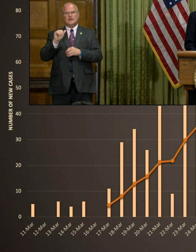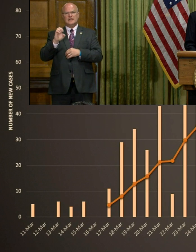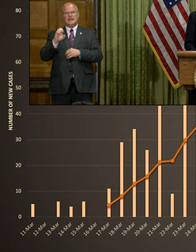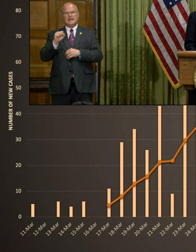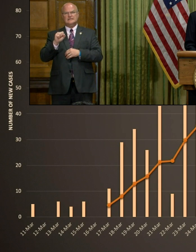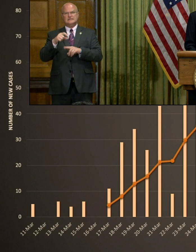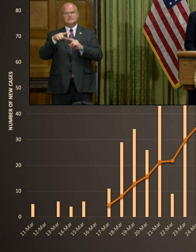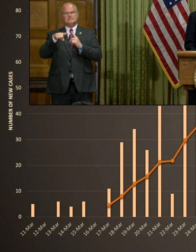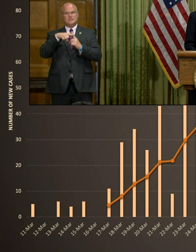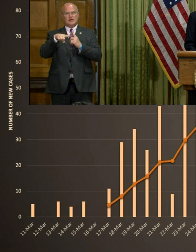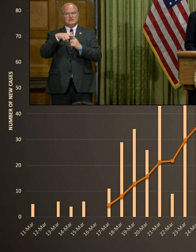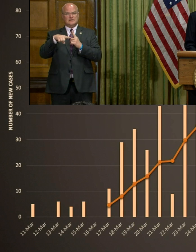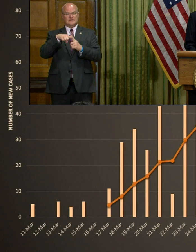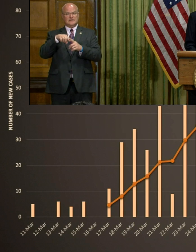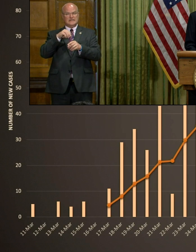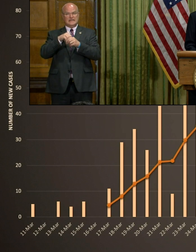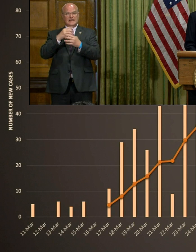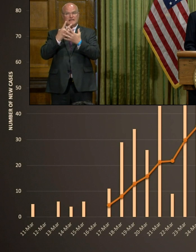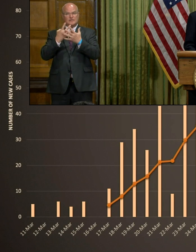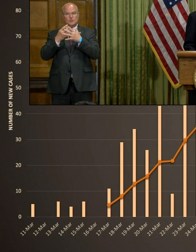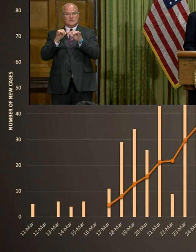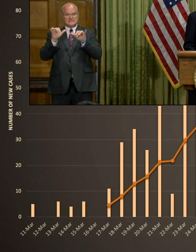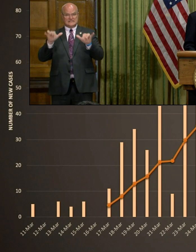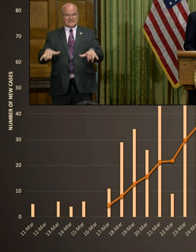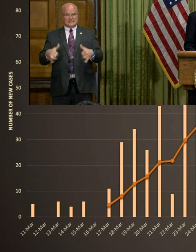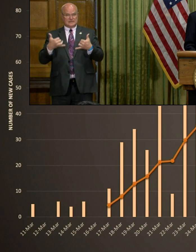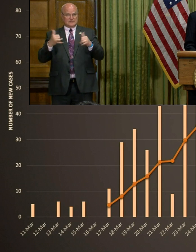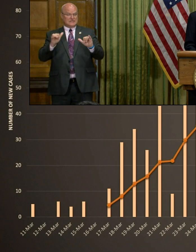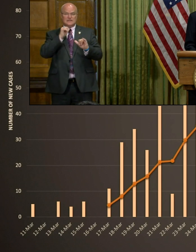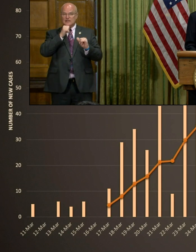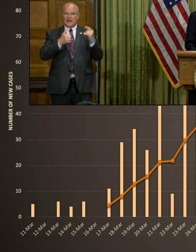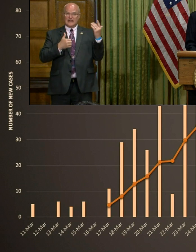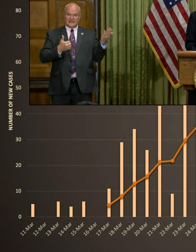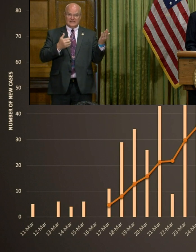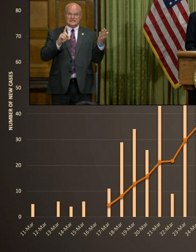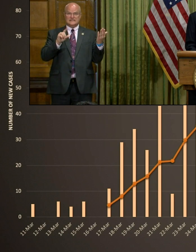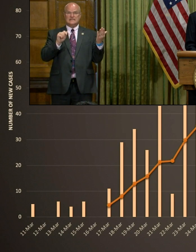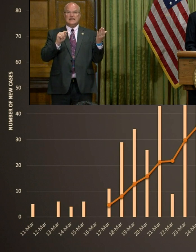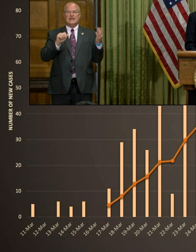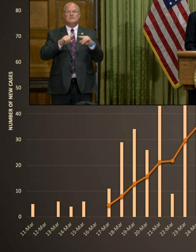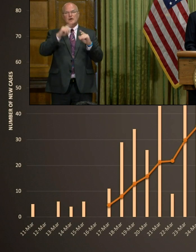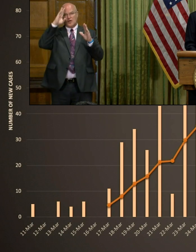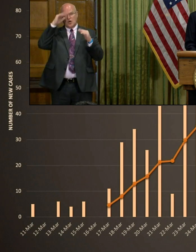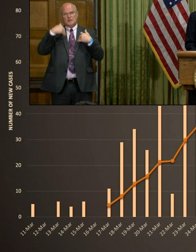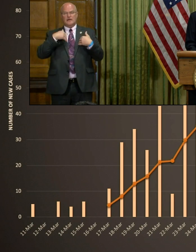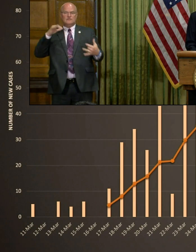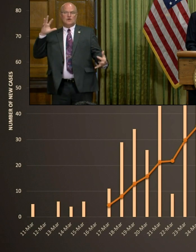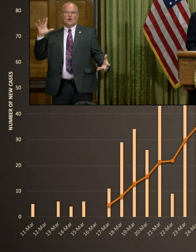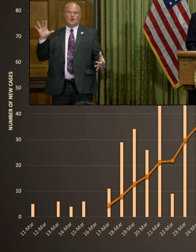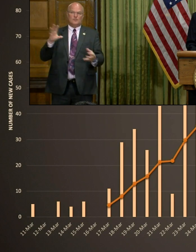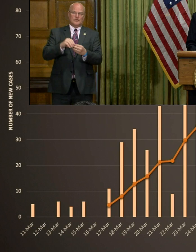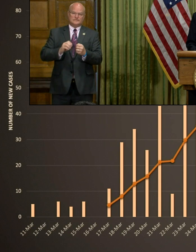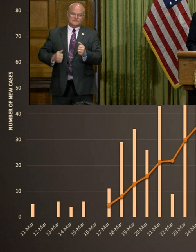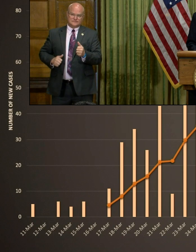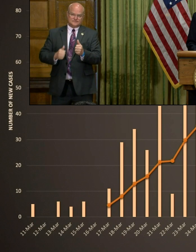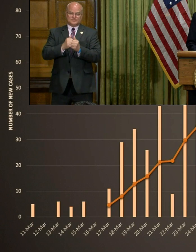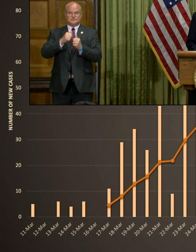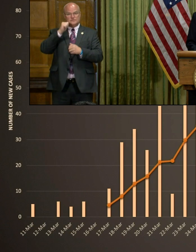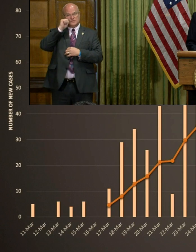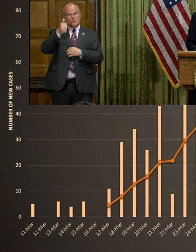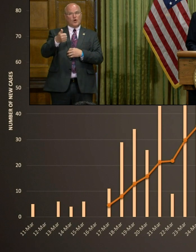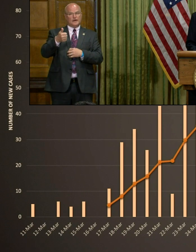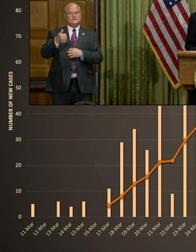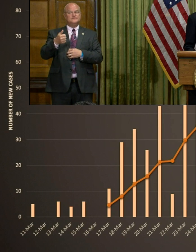cases that are positive in the Cummins prison system that are still not even in this data, but we hope to have them all brought up